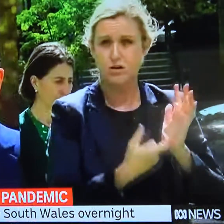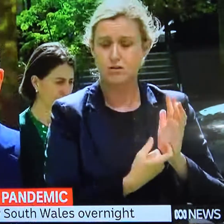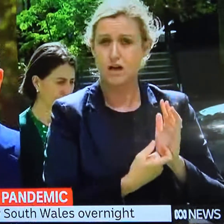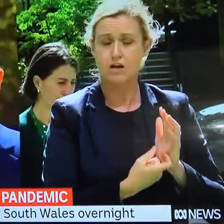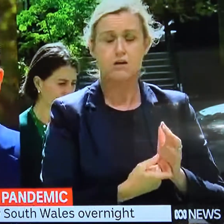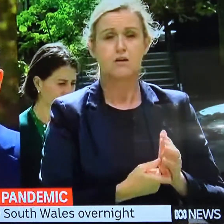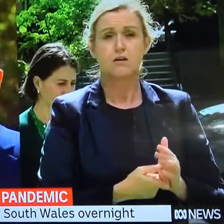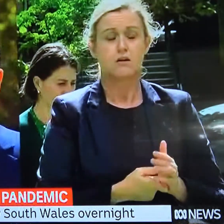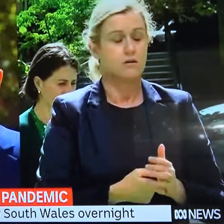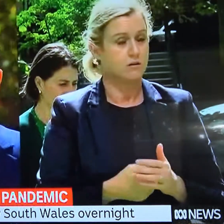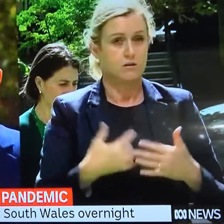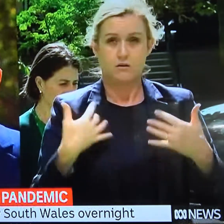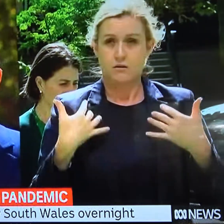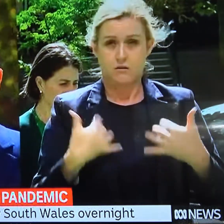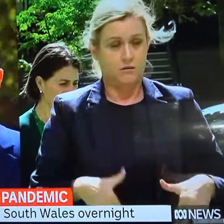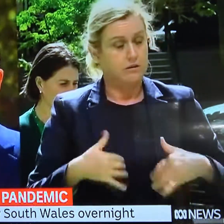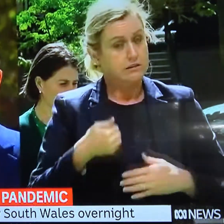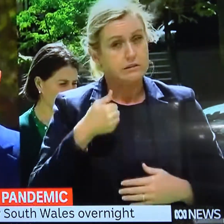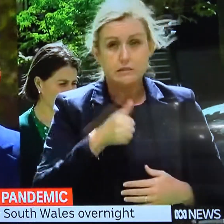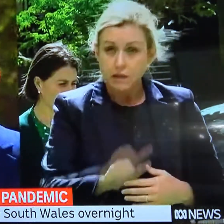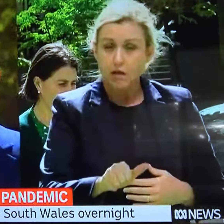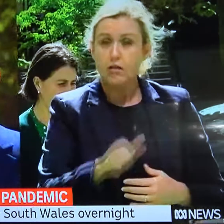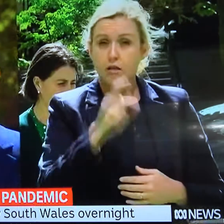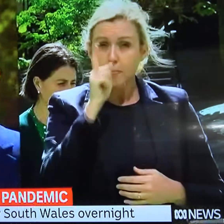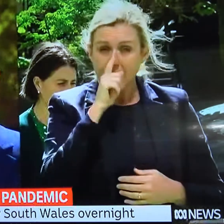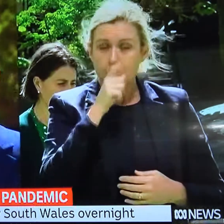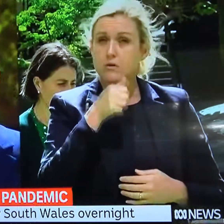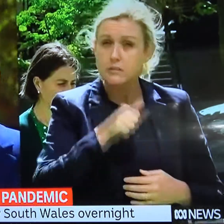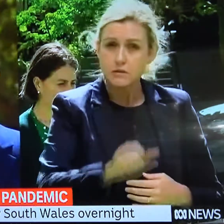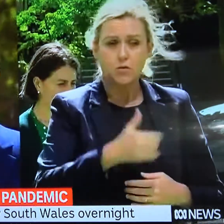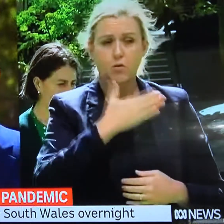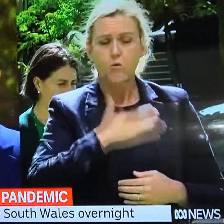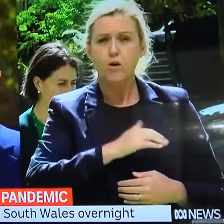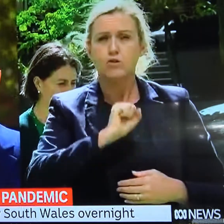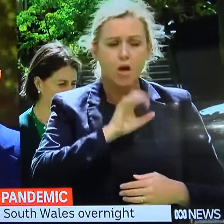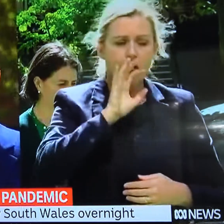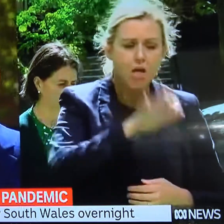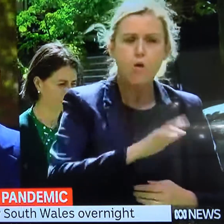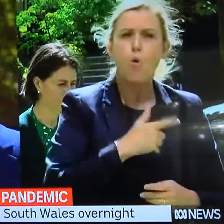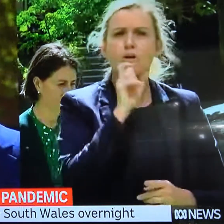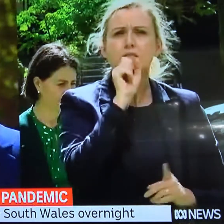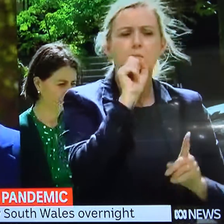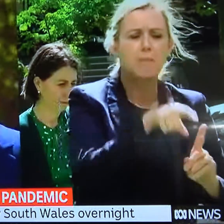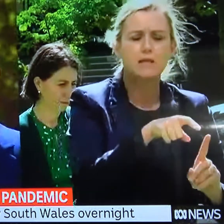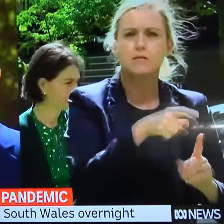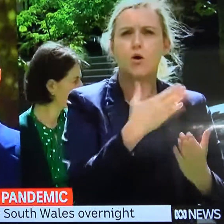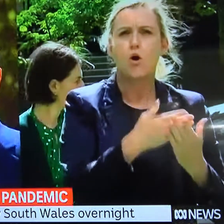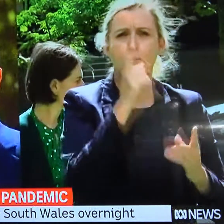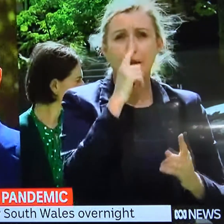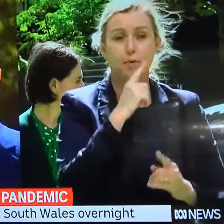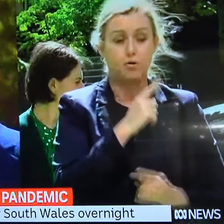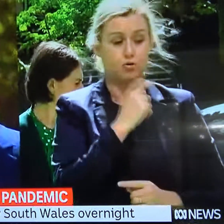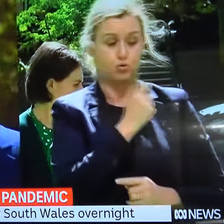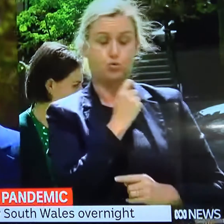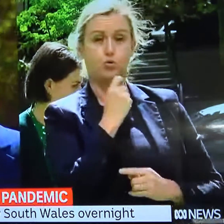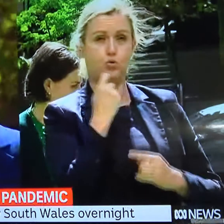It is absolutely remarkable that there are still people who would do that, and Assistant Commissioner Webb will tell us about 2